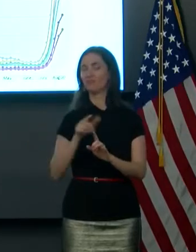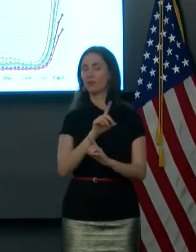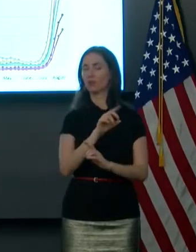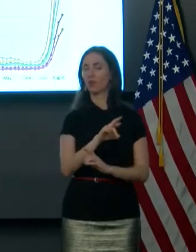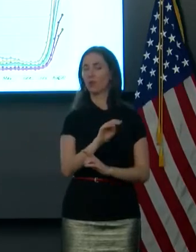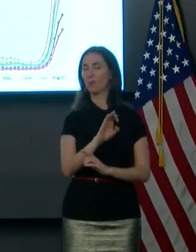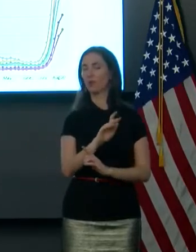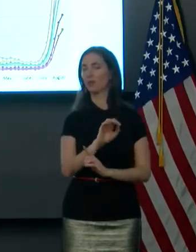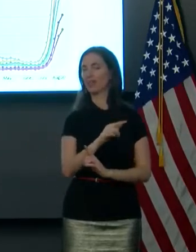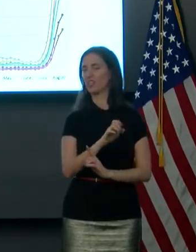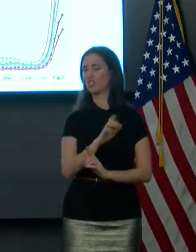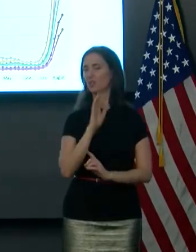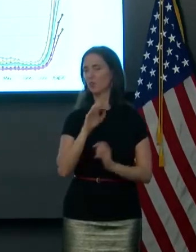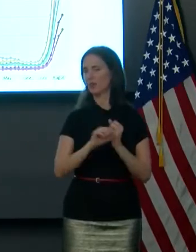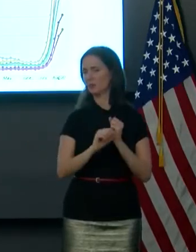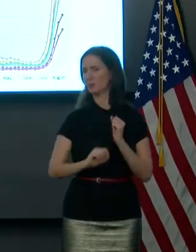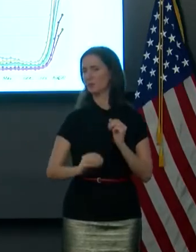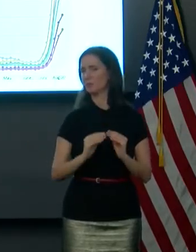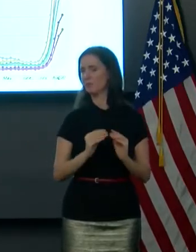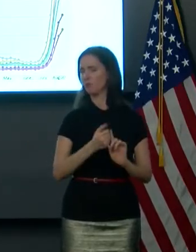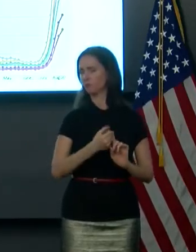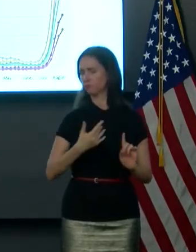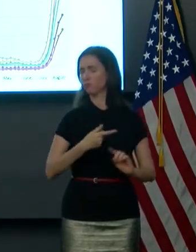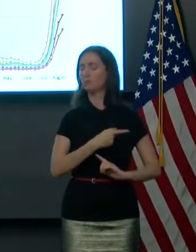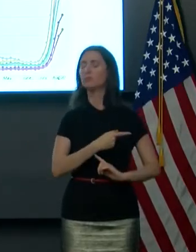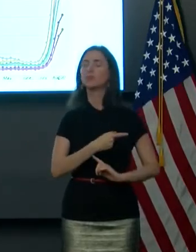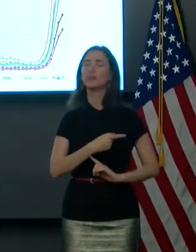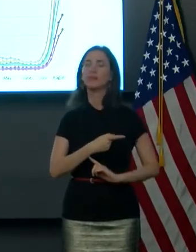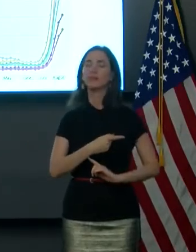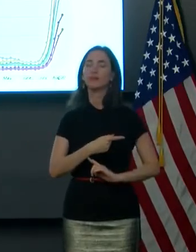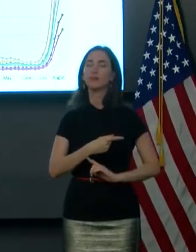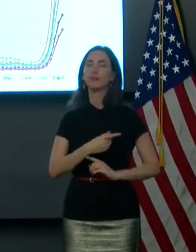a little bit more in depth on this, but